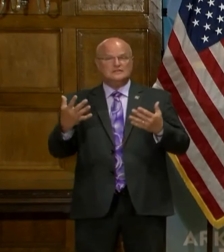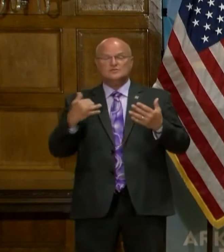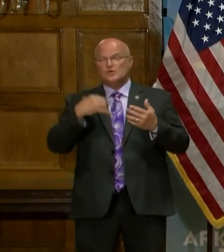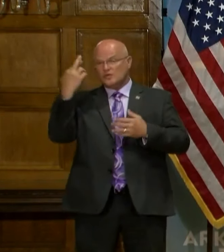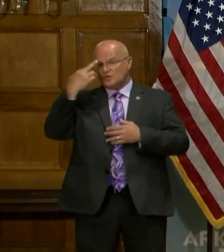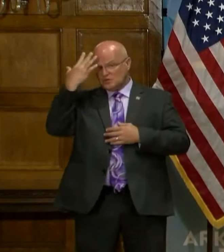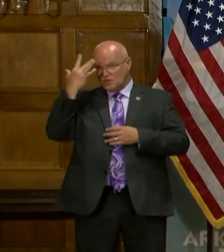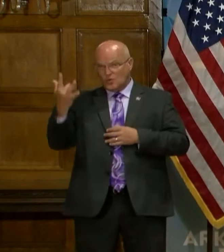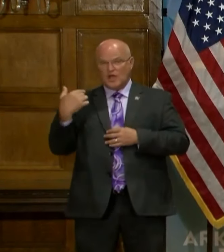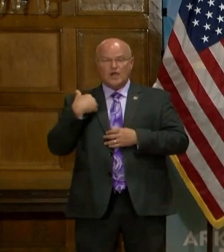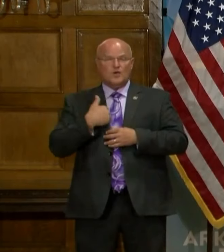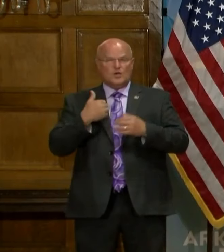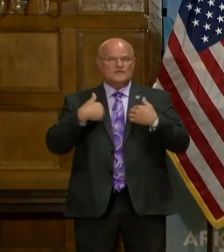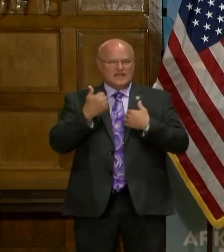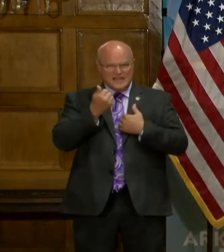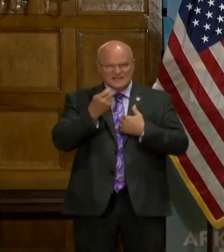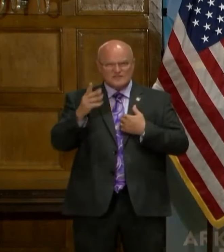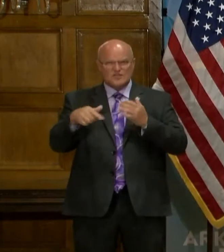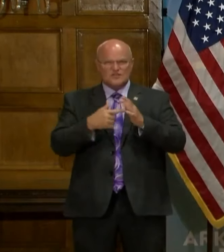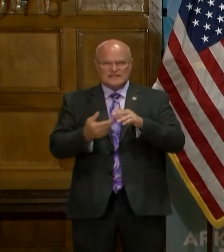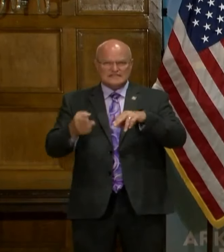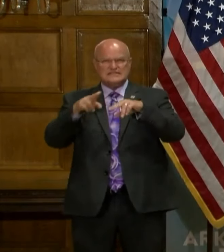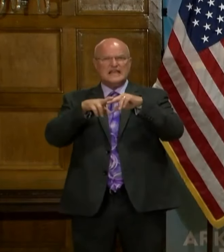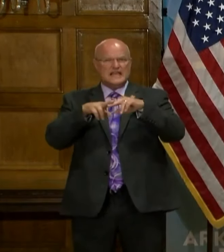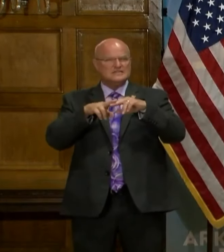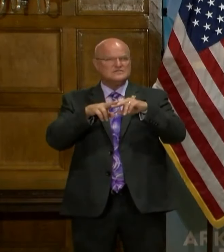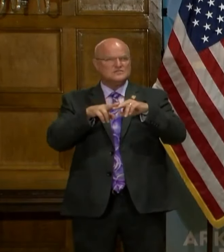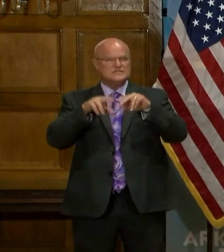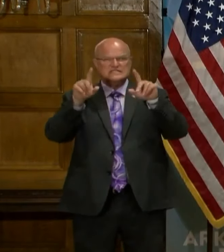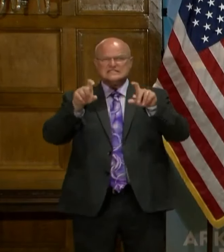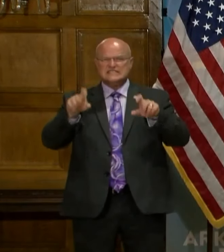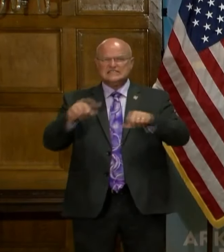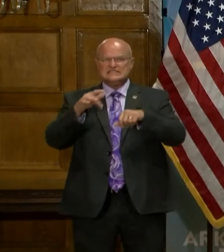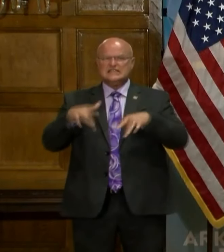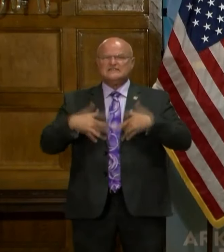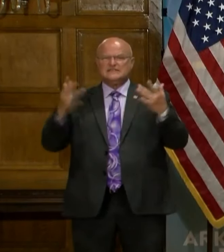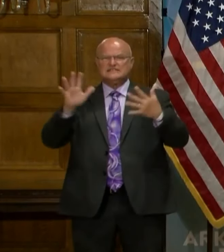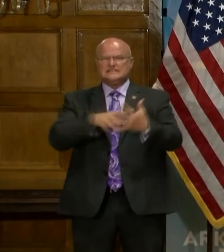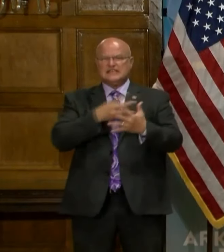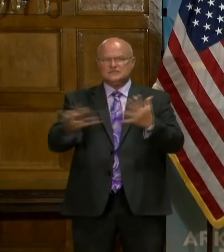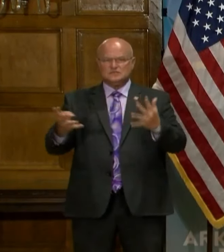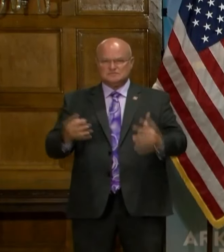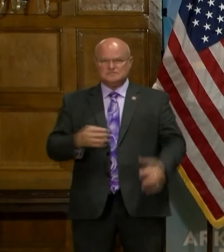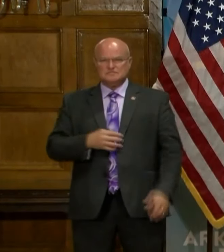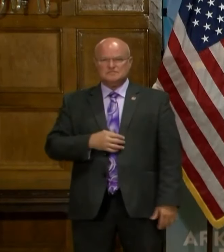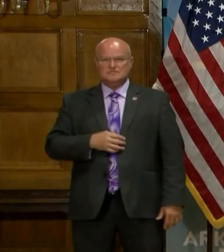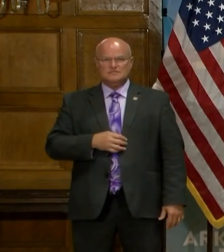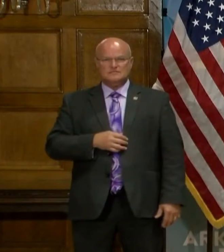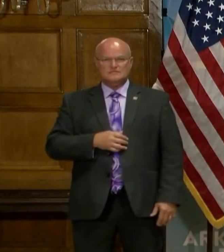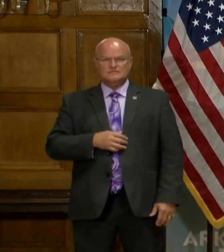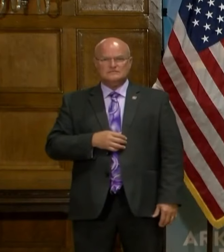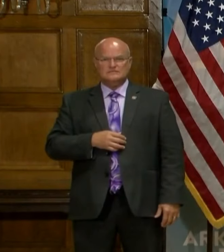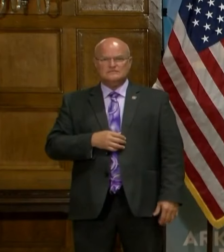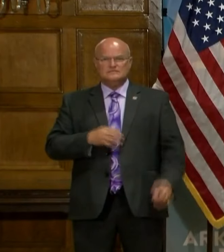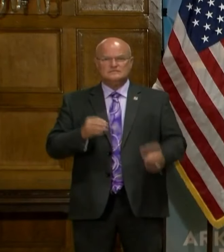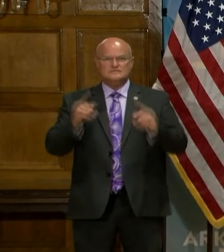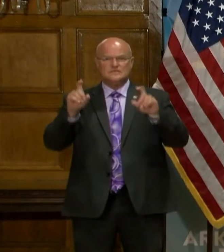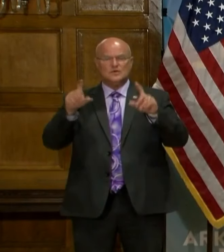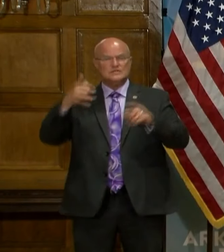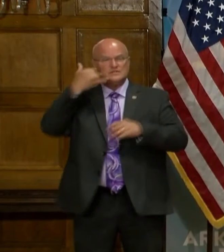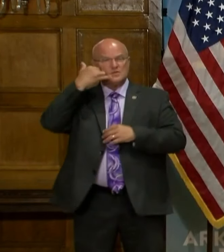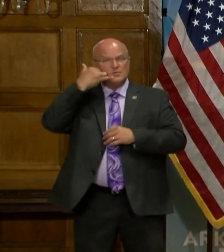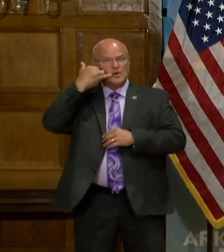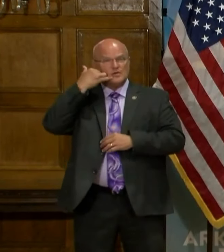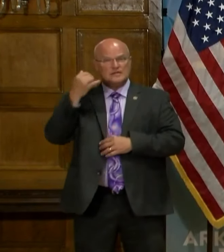one of the reasons we've had a couple of these extra testing events scheduled. Are there any questions